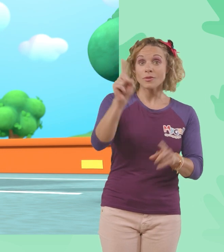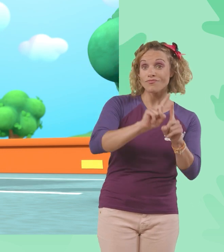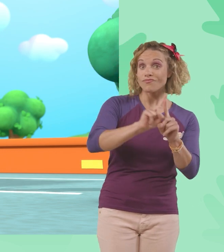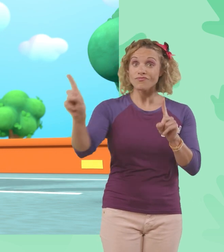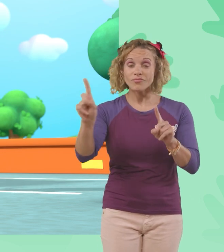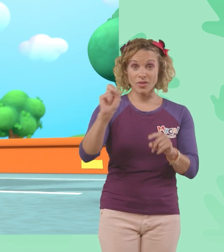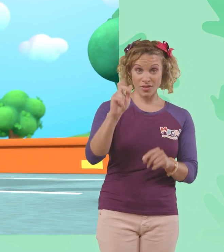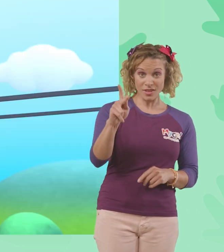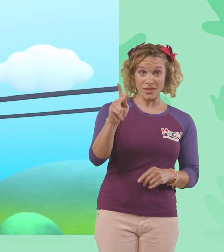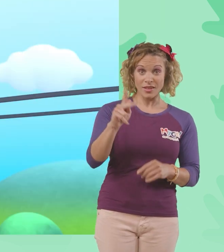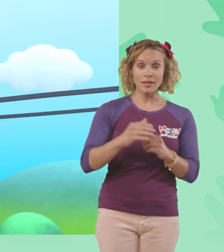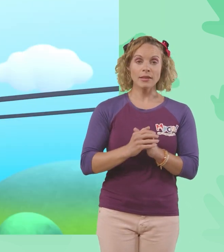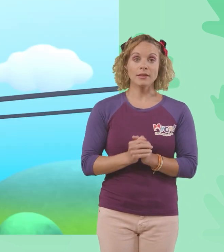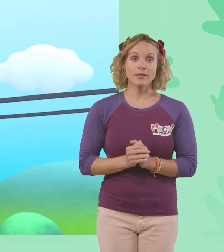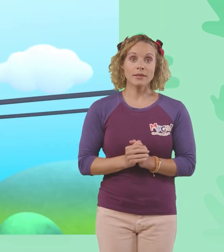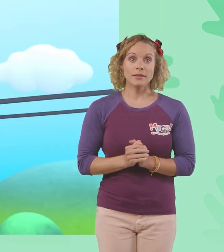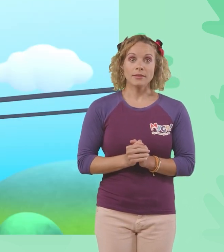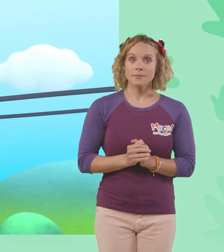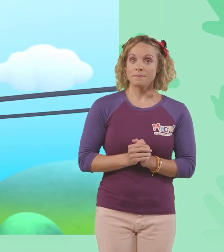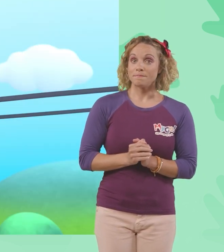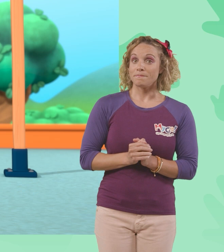go, okay?